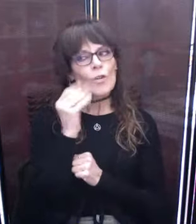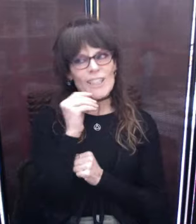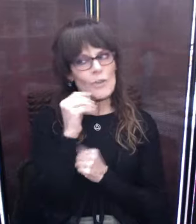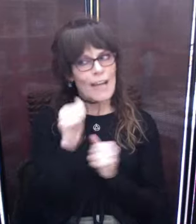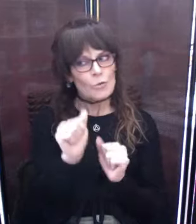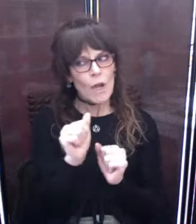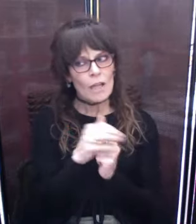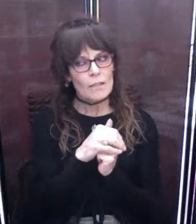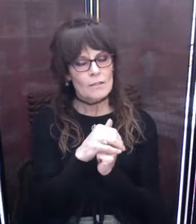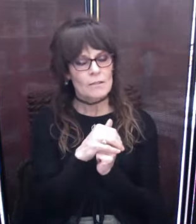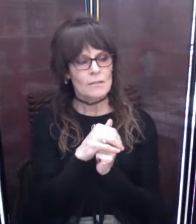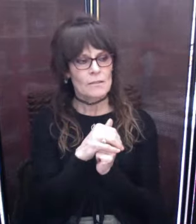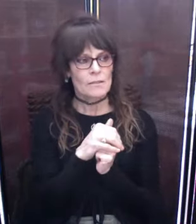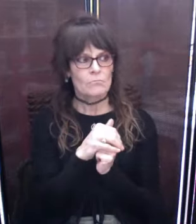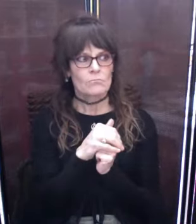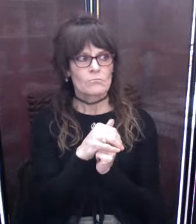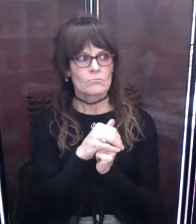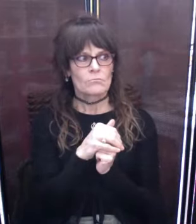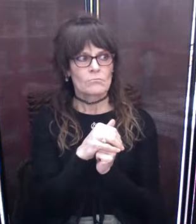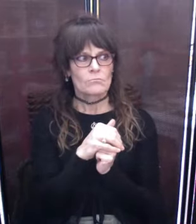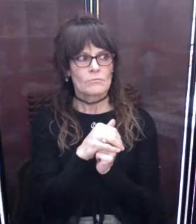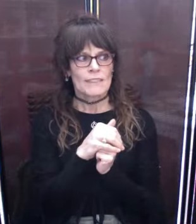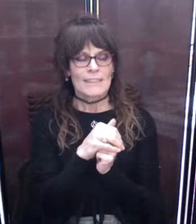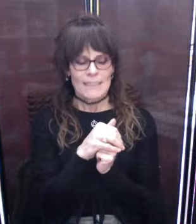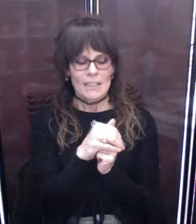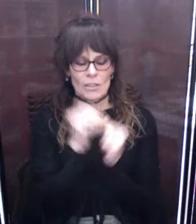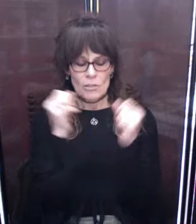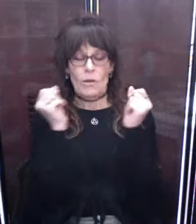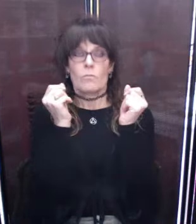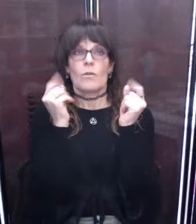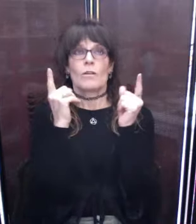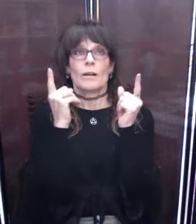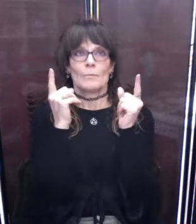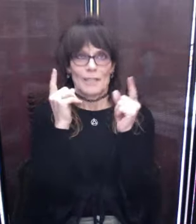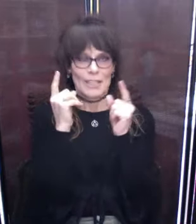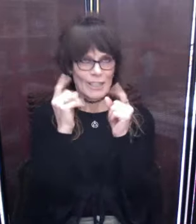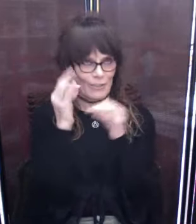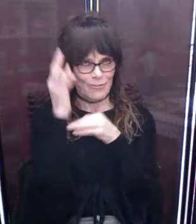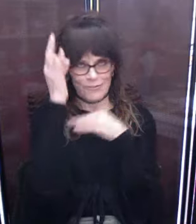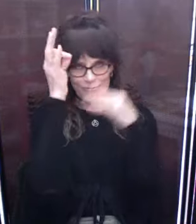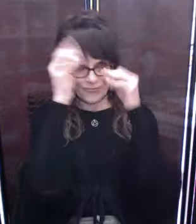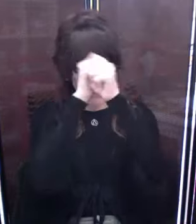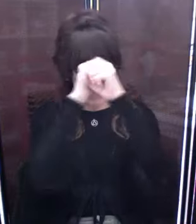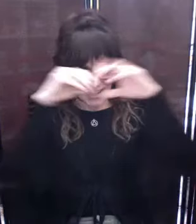shit. And I came out of this little fantasy conversation sitting there on my living room floor